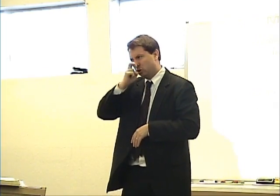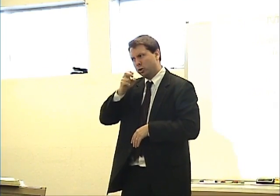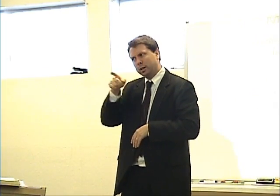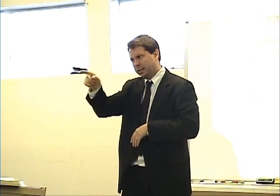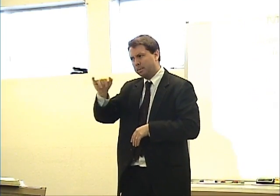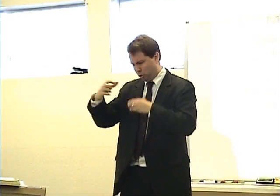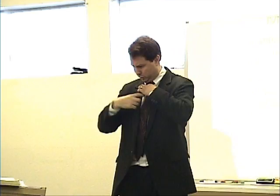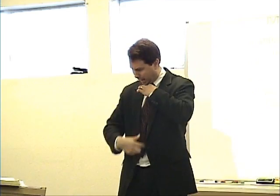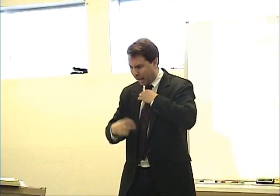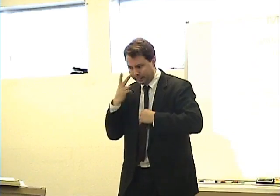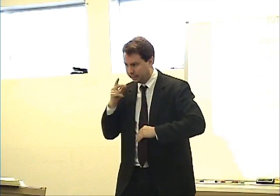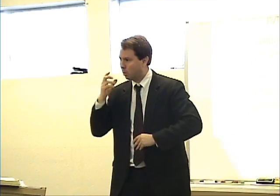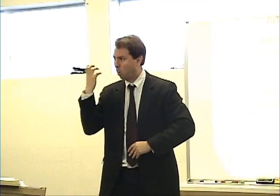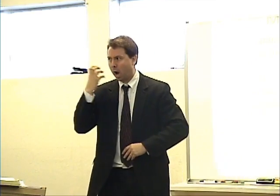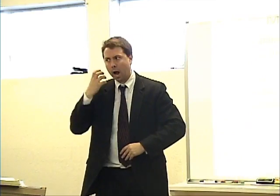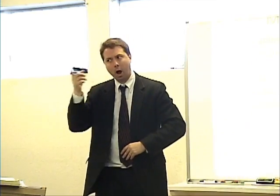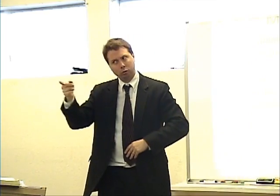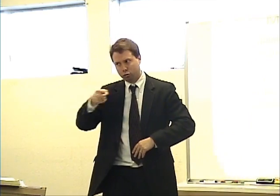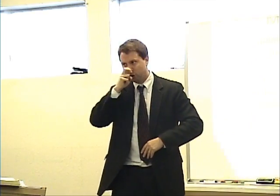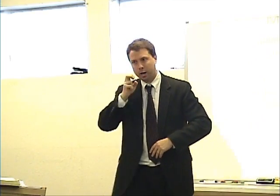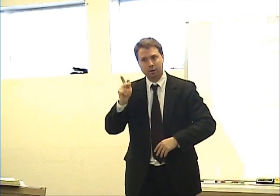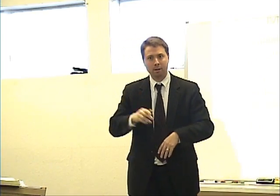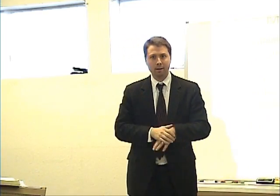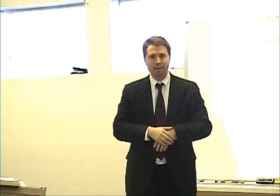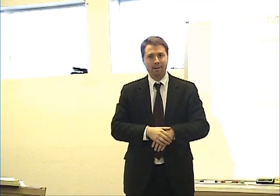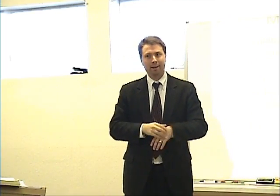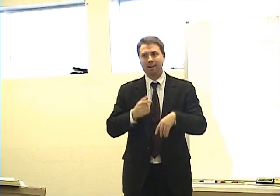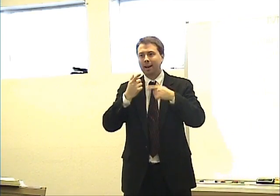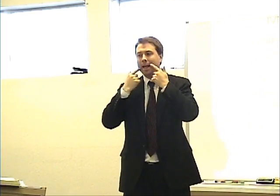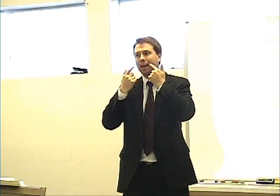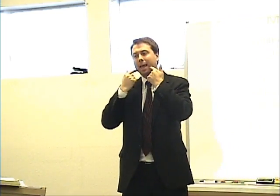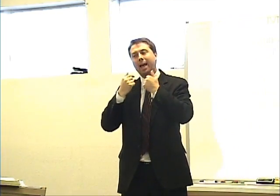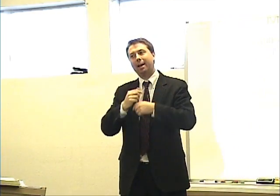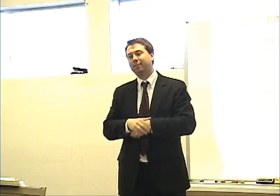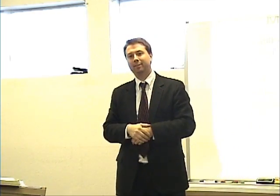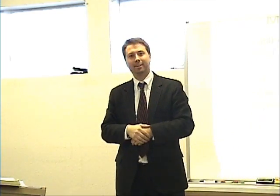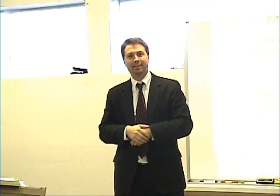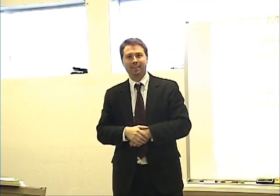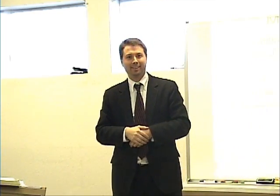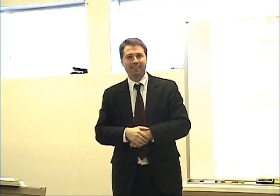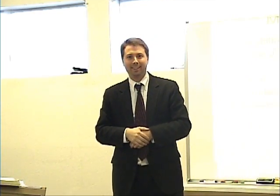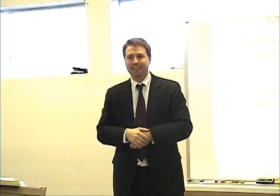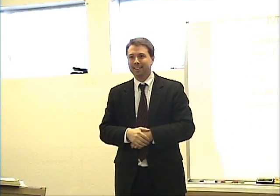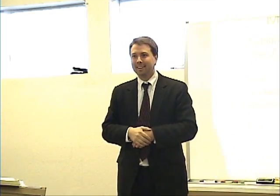strict, same as you. Ty, see, wow, strict. I laugh.